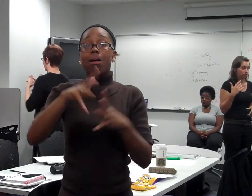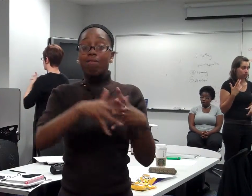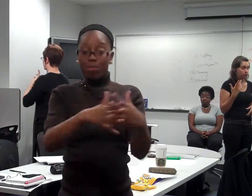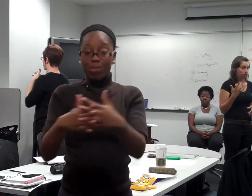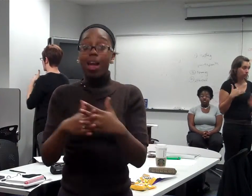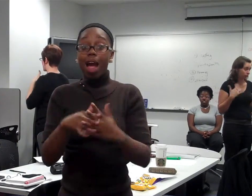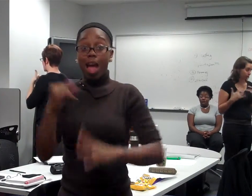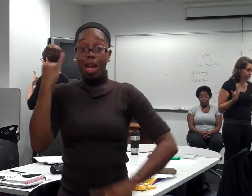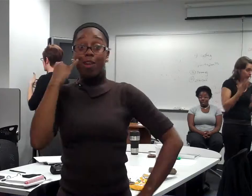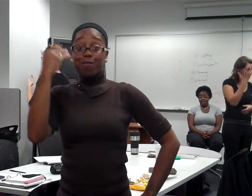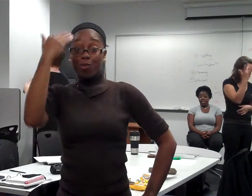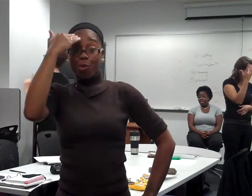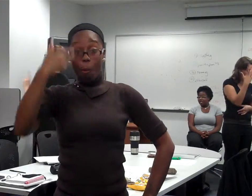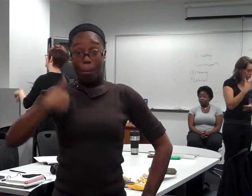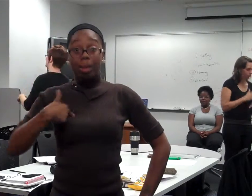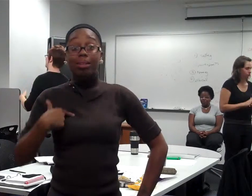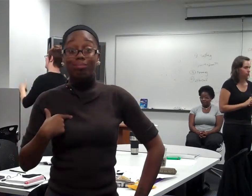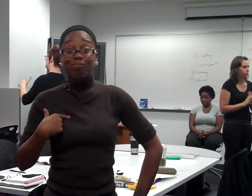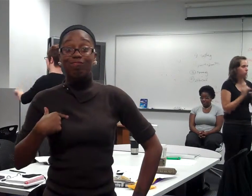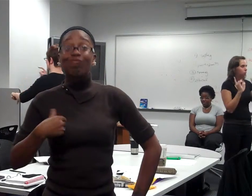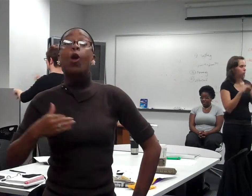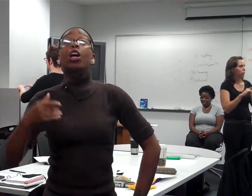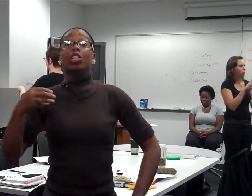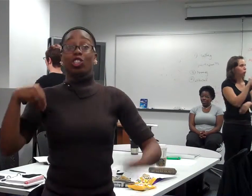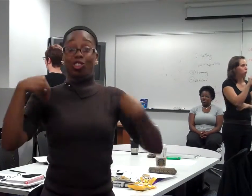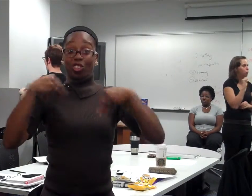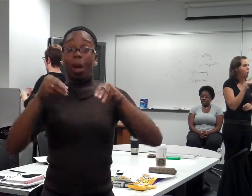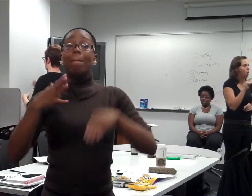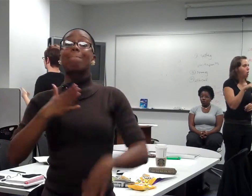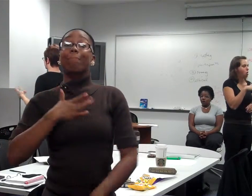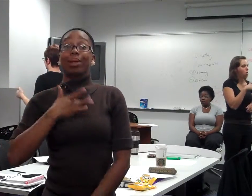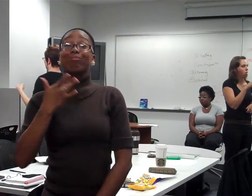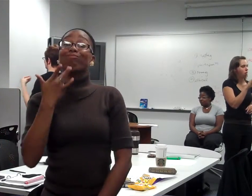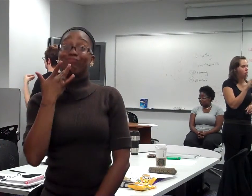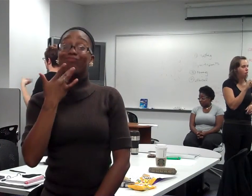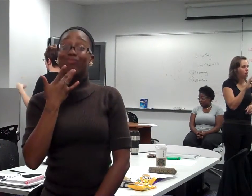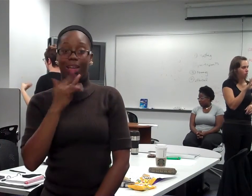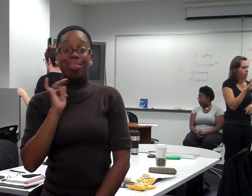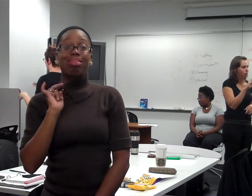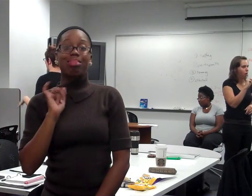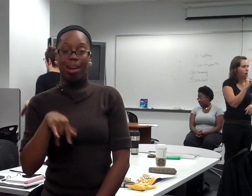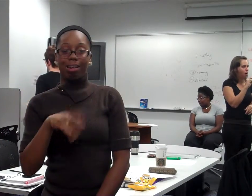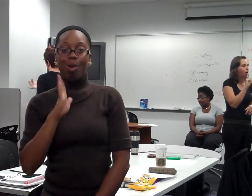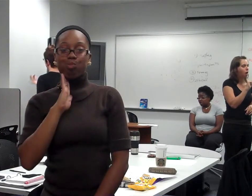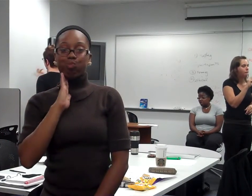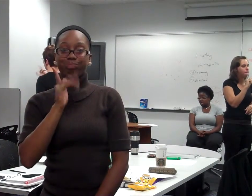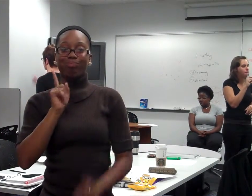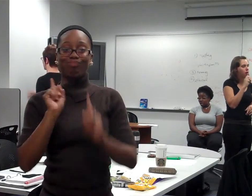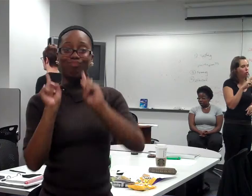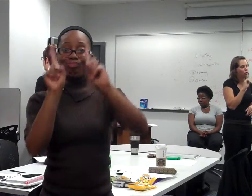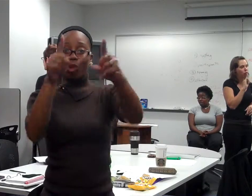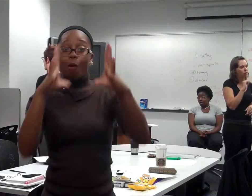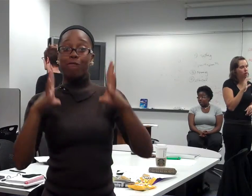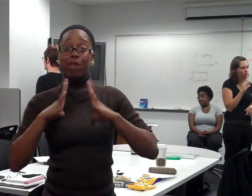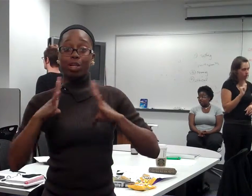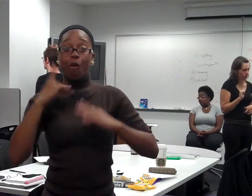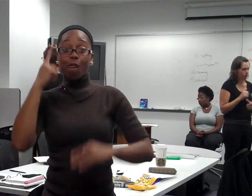know shopping is my favorite. So that is what I will be doing for our vacation coming up this